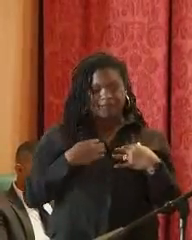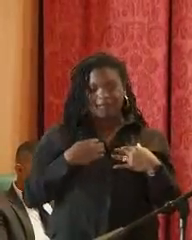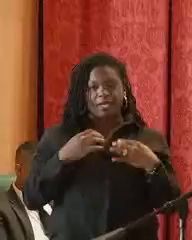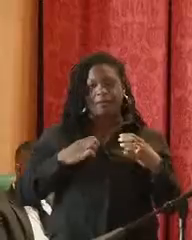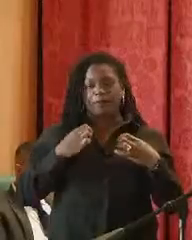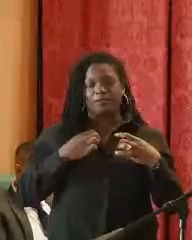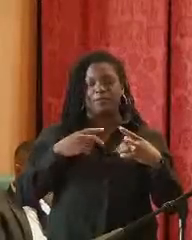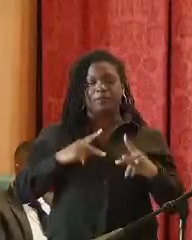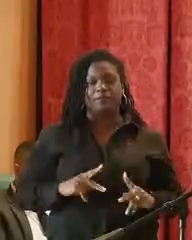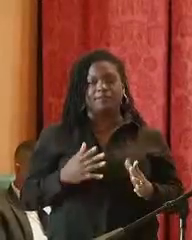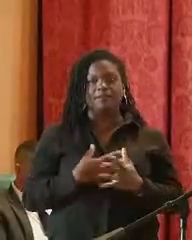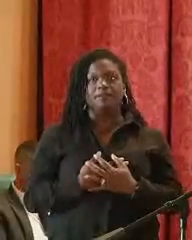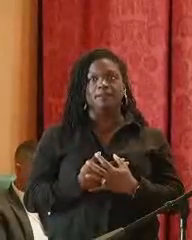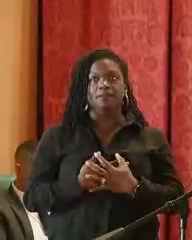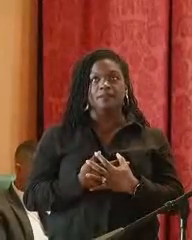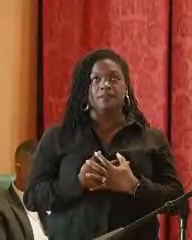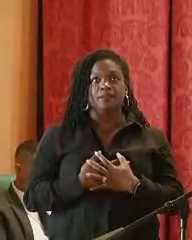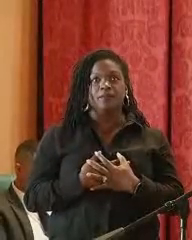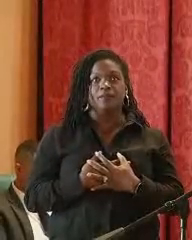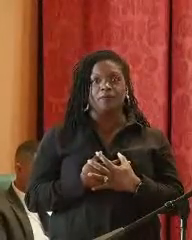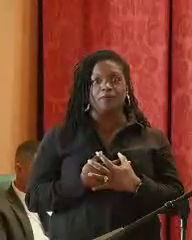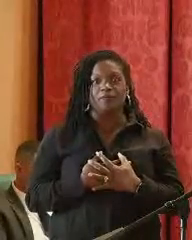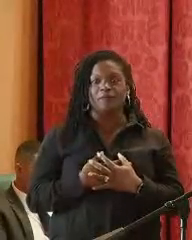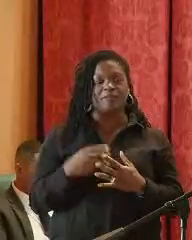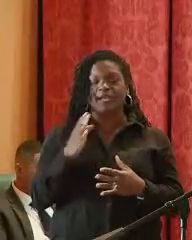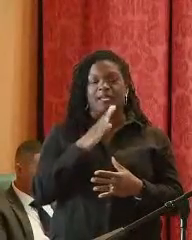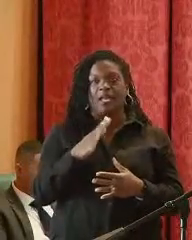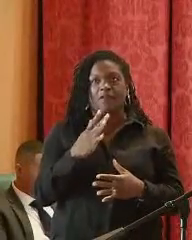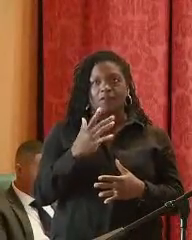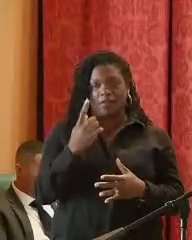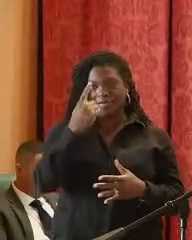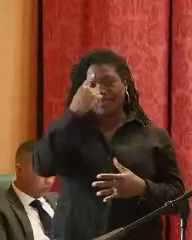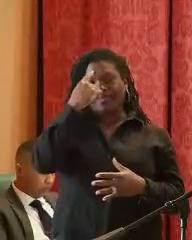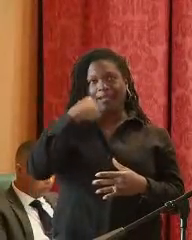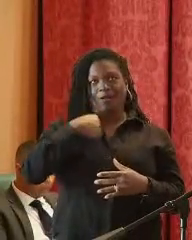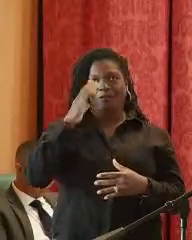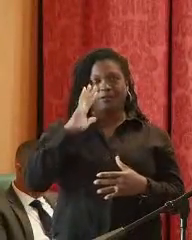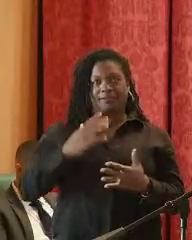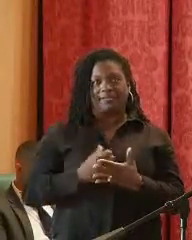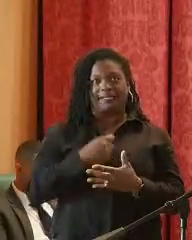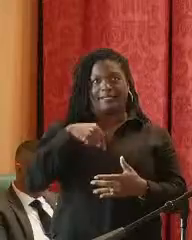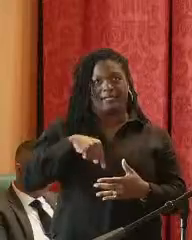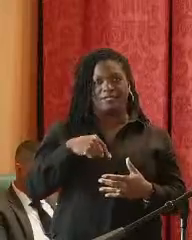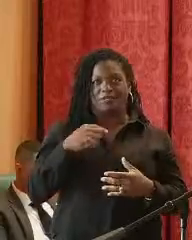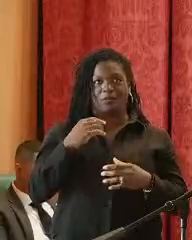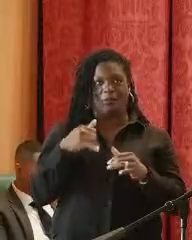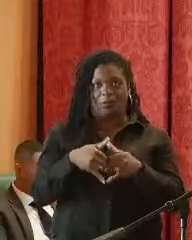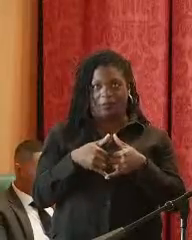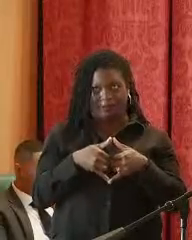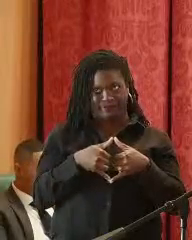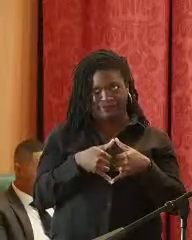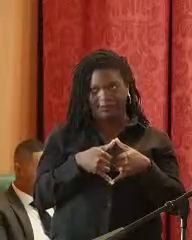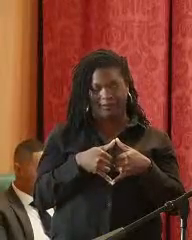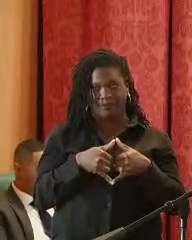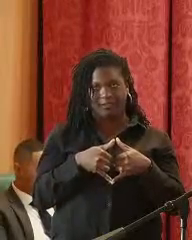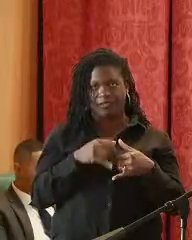I never felt like I would get this award. I don't feel worthy of this award.